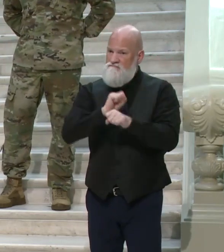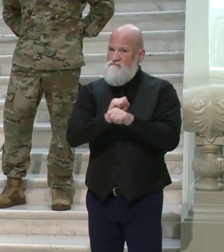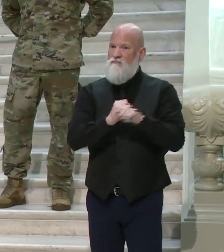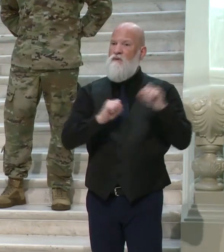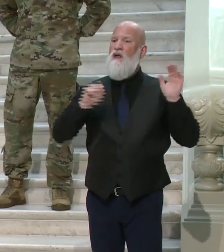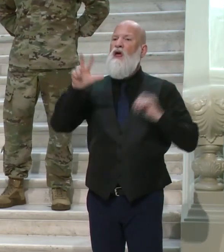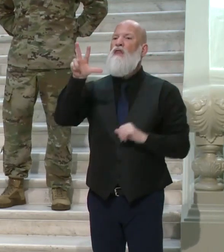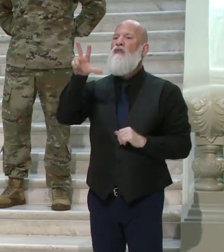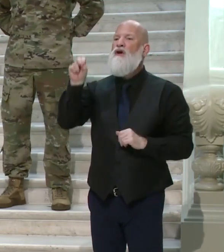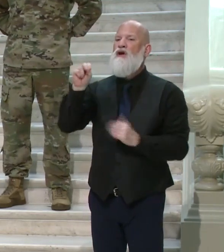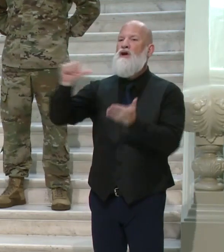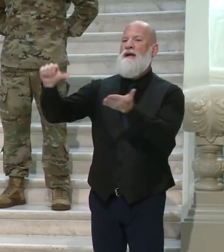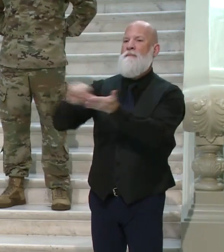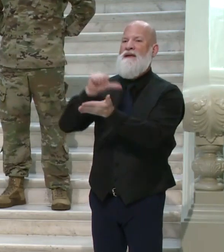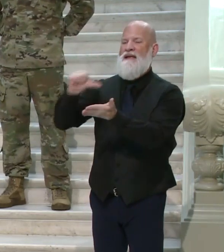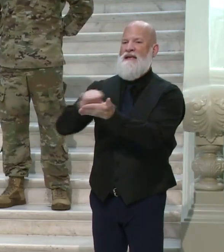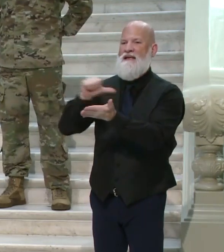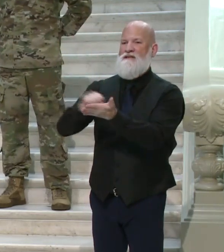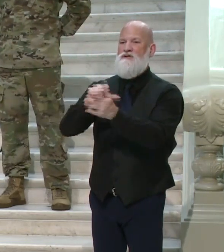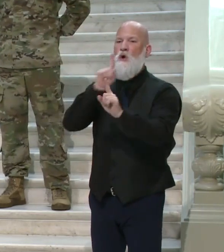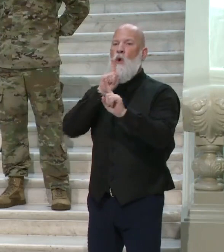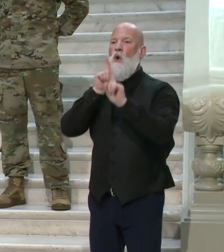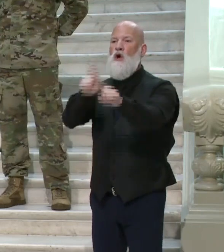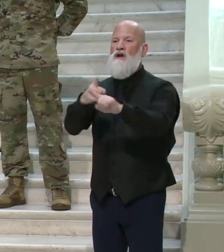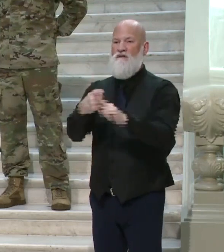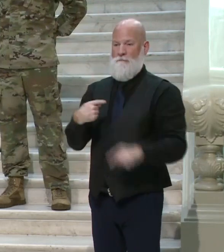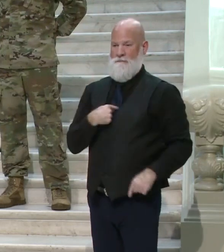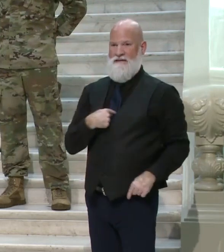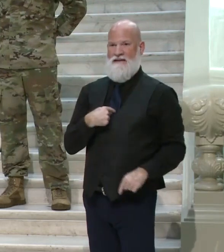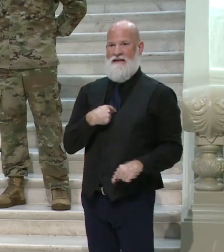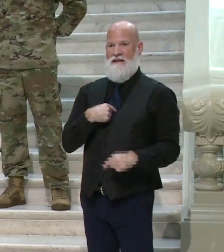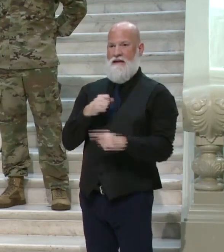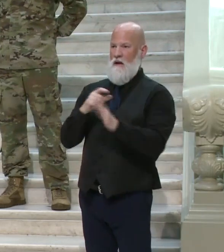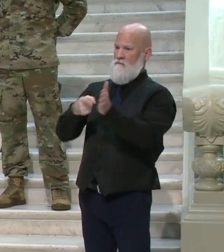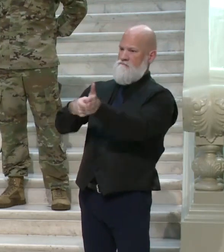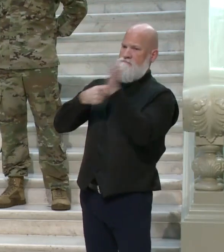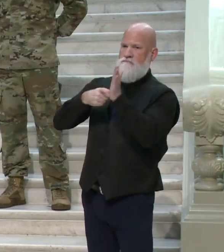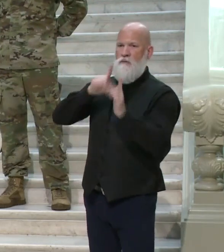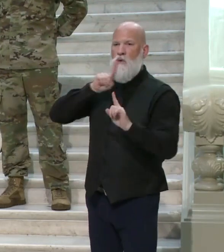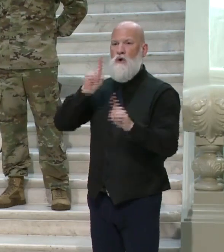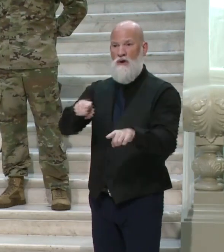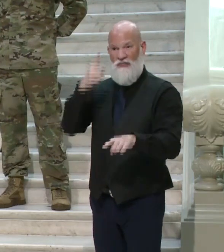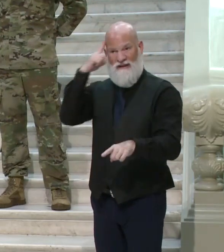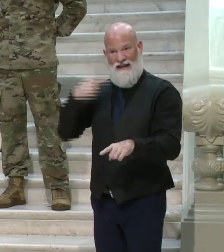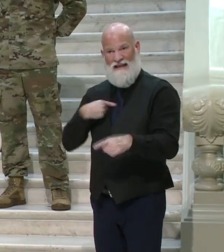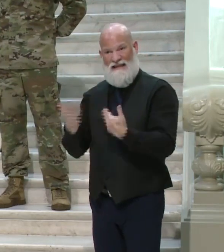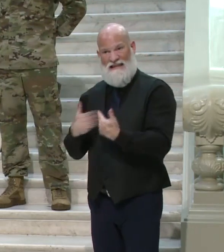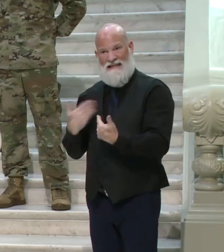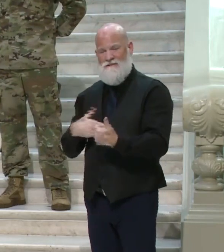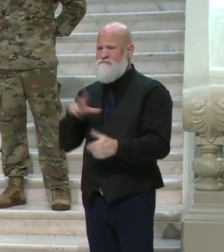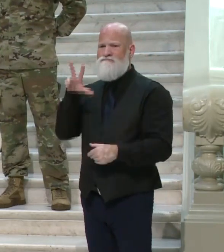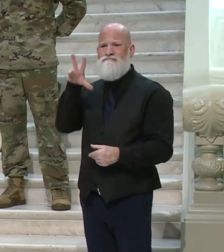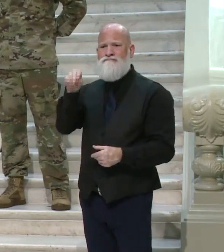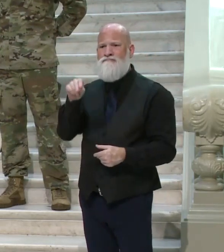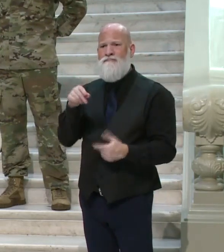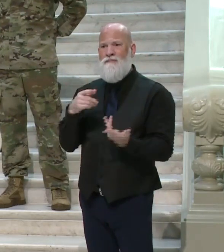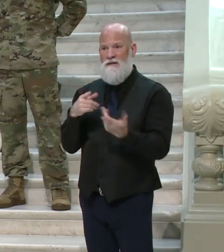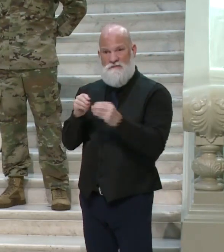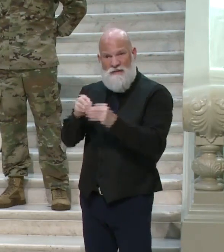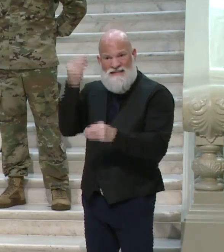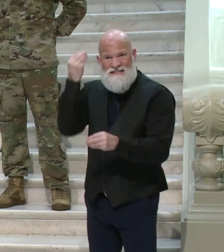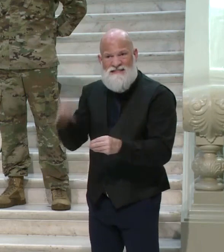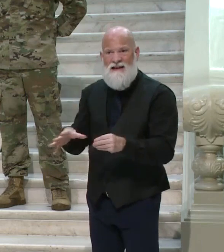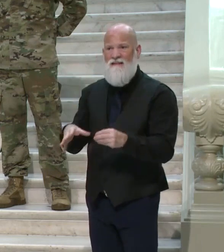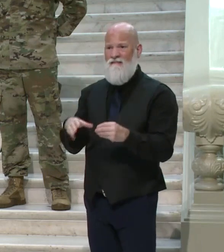executive order and the requirements, I mean, it's not easy, and it's a little expensive. And, you know, people that are doing it in